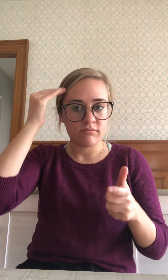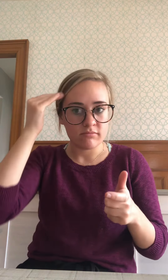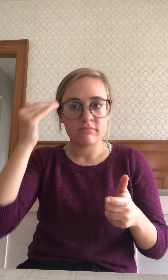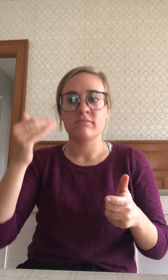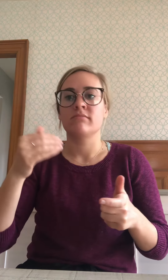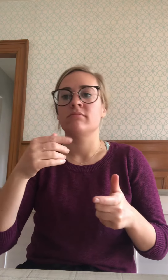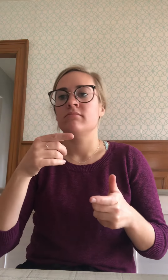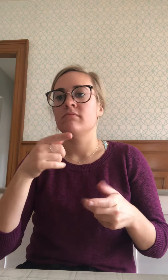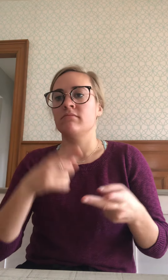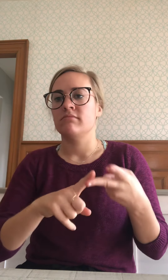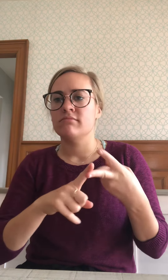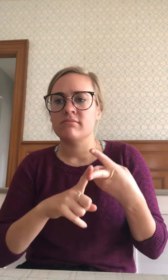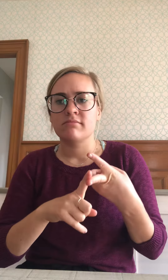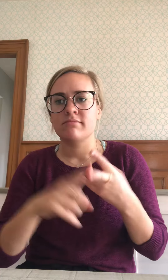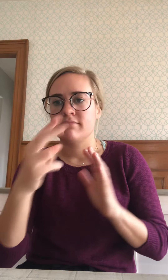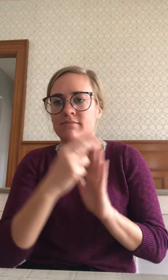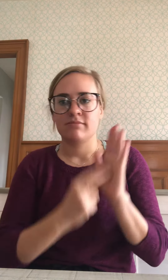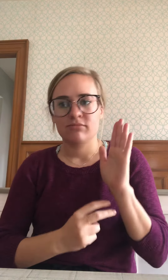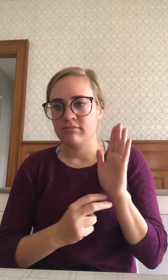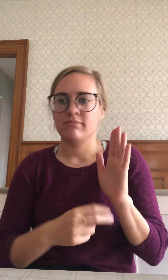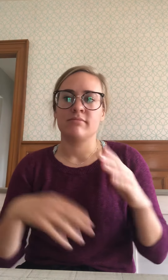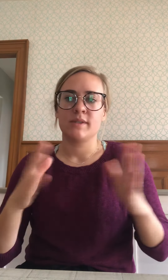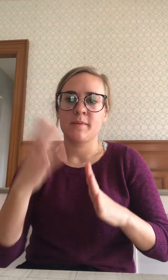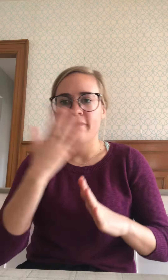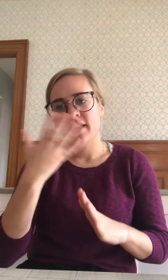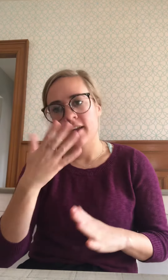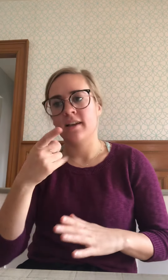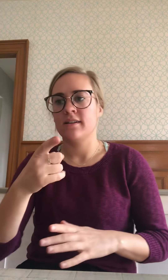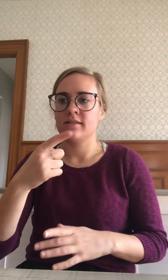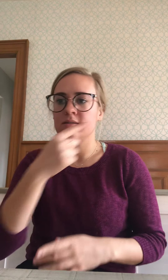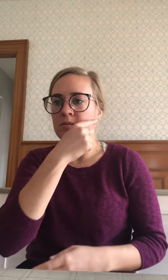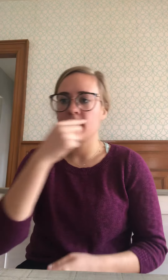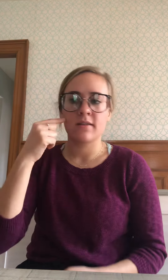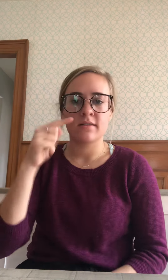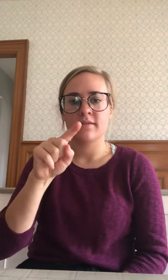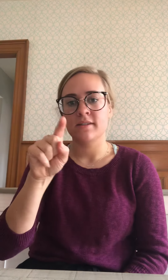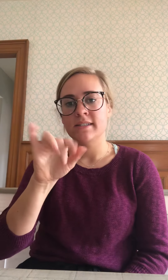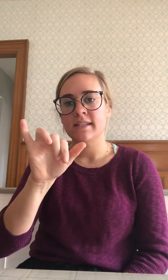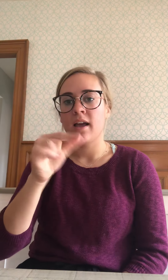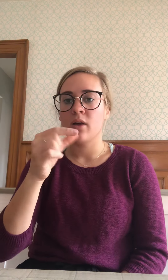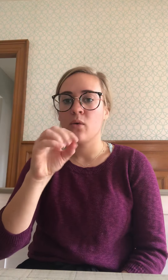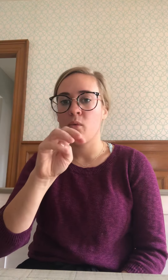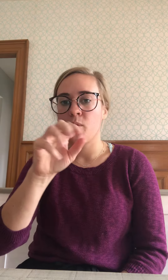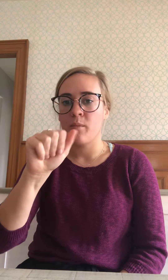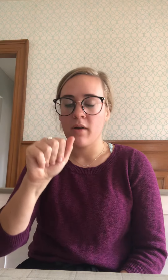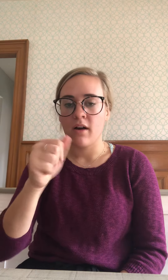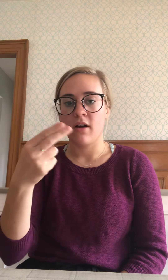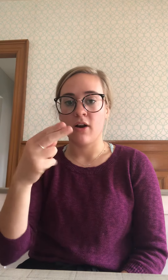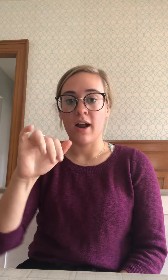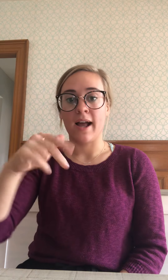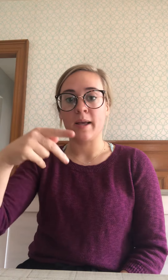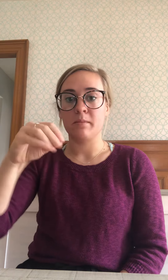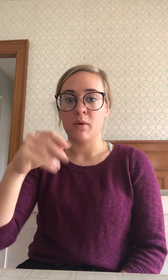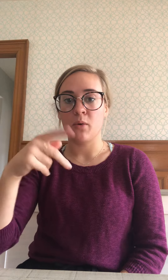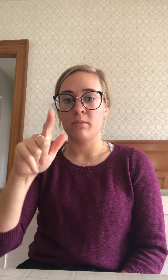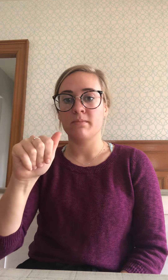bossing, small face, the maxilla and the zygoma are hypoplastic. You can also see hypertelorism,